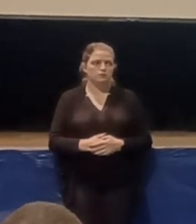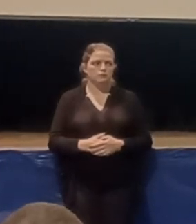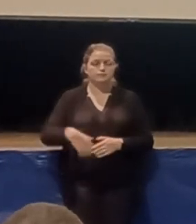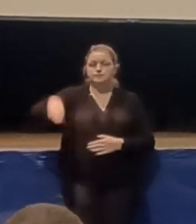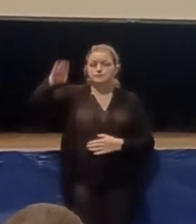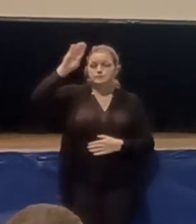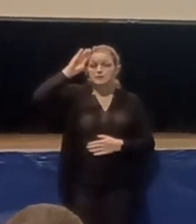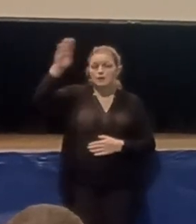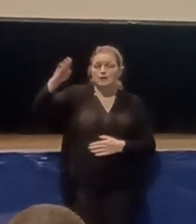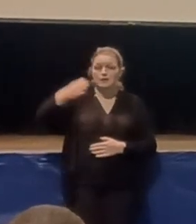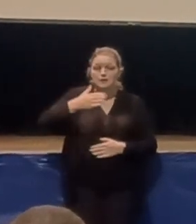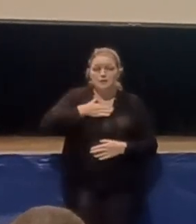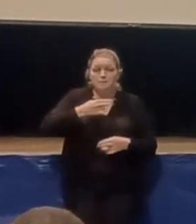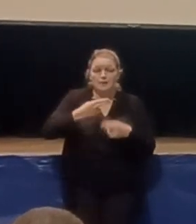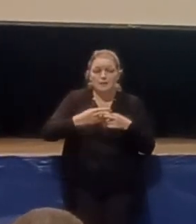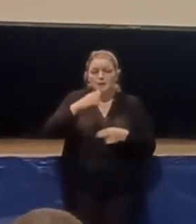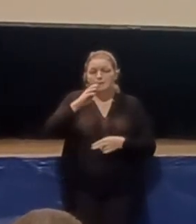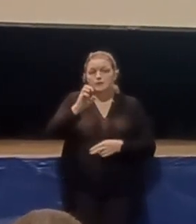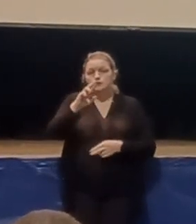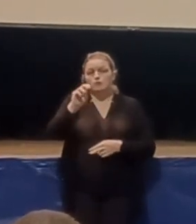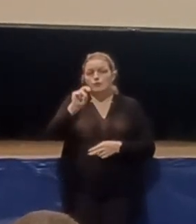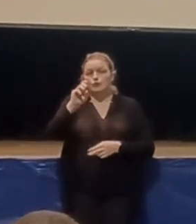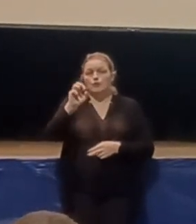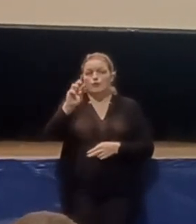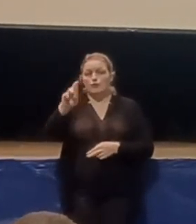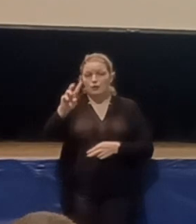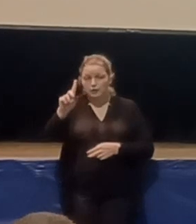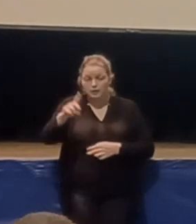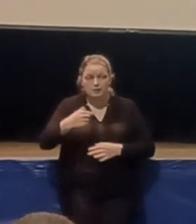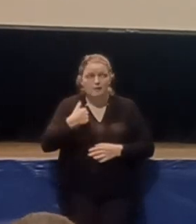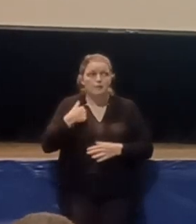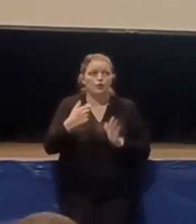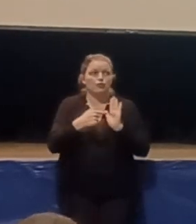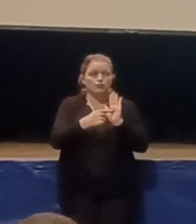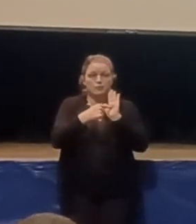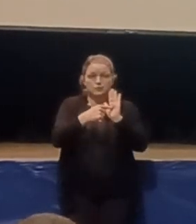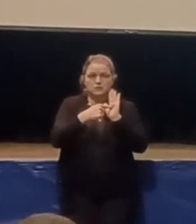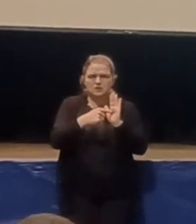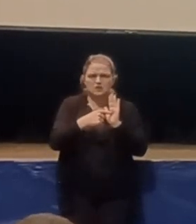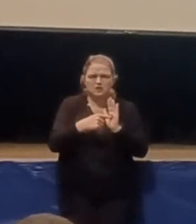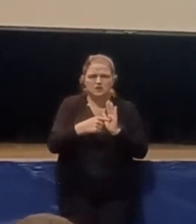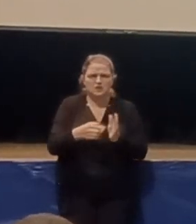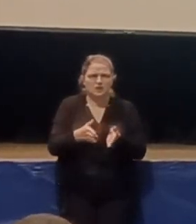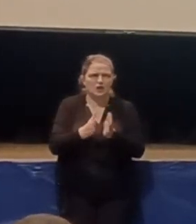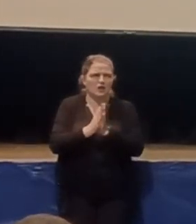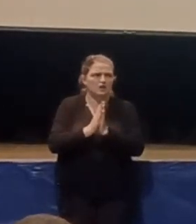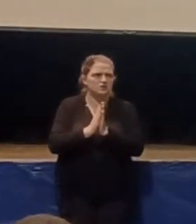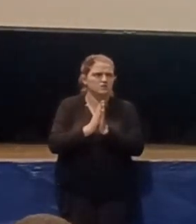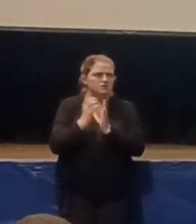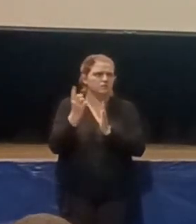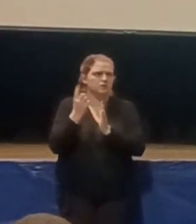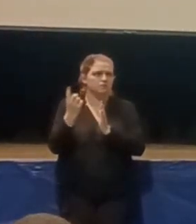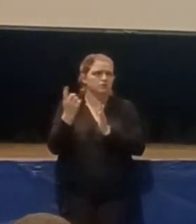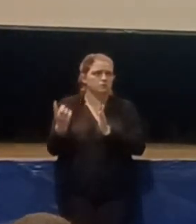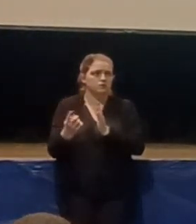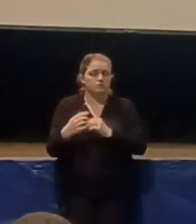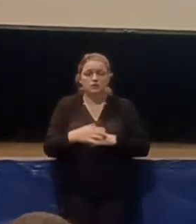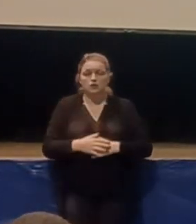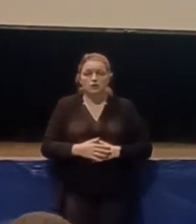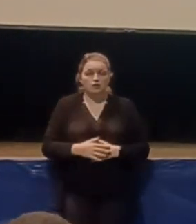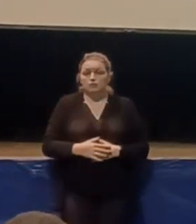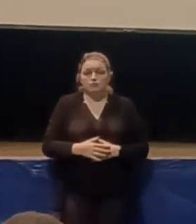Hi, my name is Bernard Doherty. I'm here also representing the Askew Mountain and South Street Neighborhood Association,